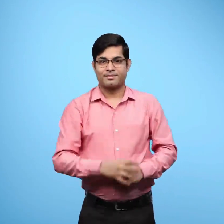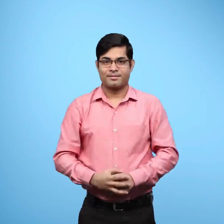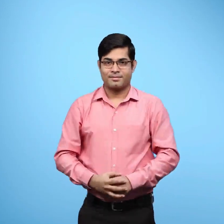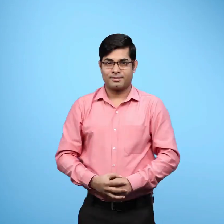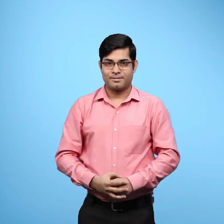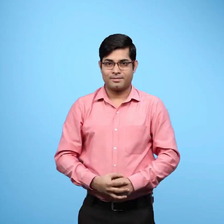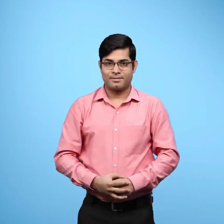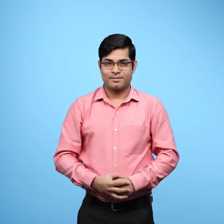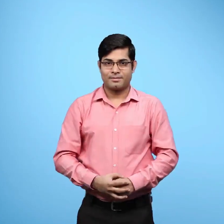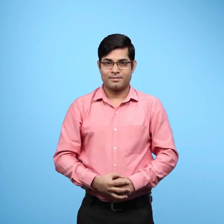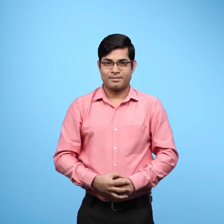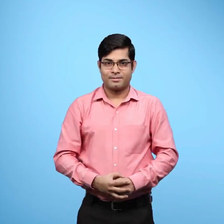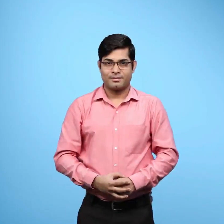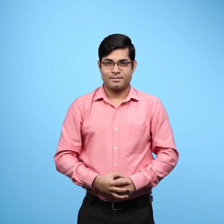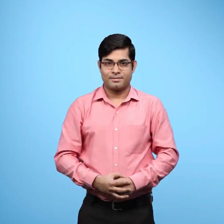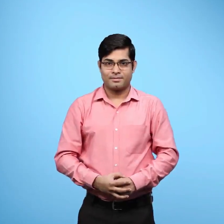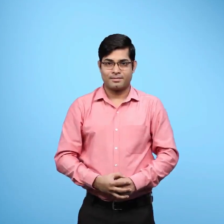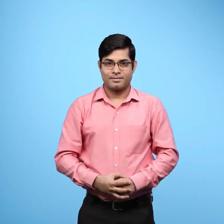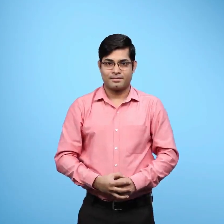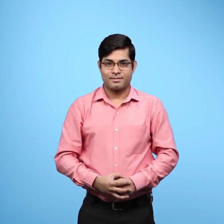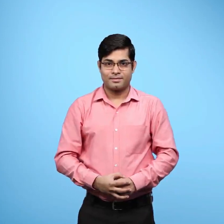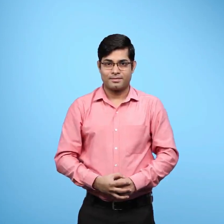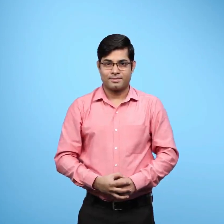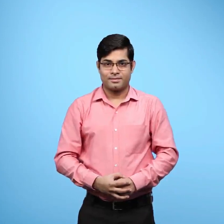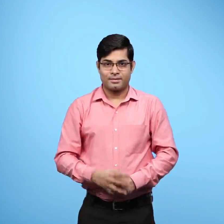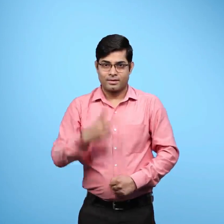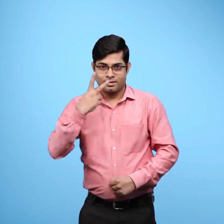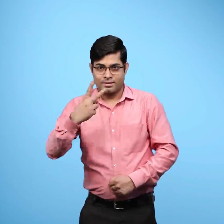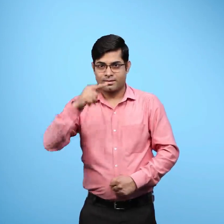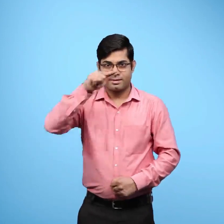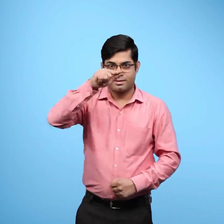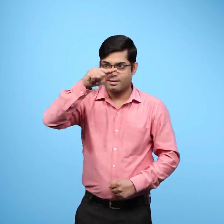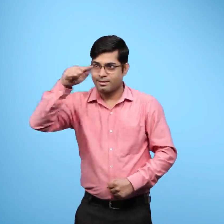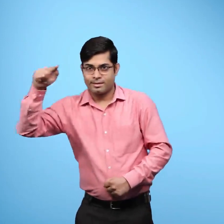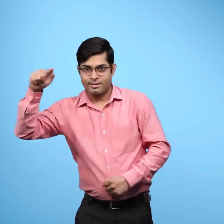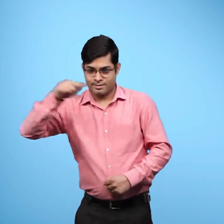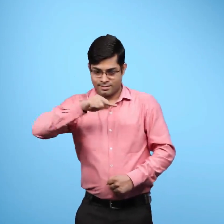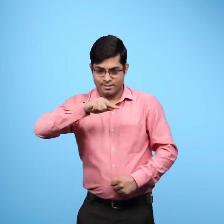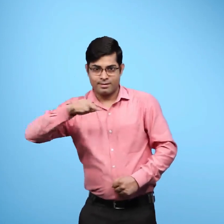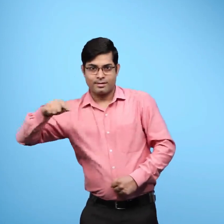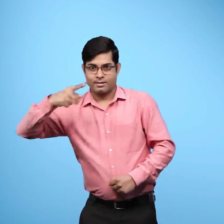Inside the triangle, there are 5 tiny standing lines